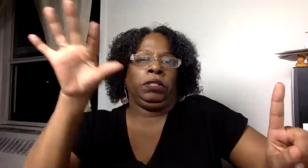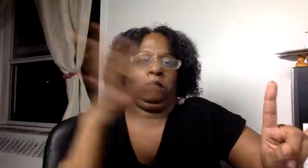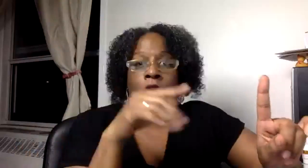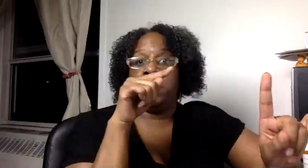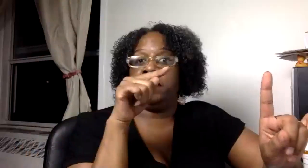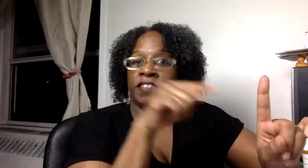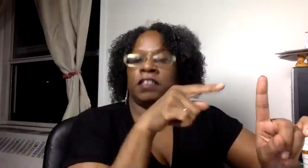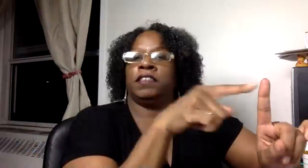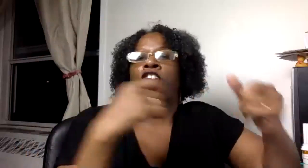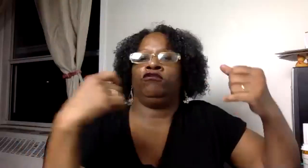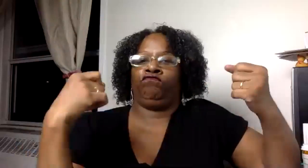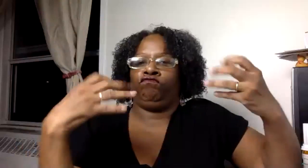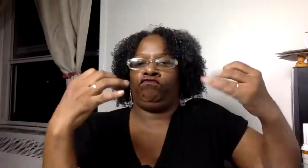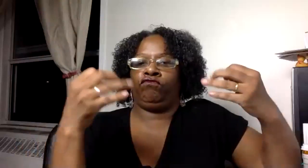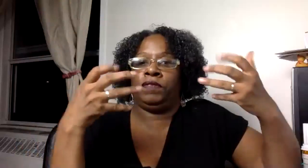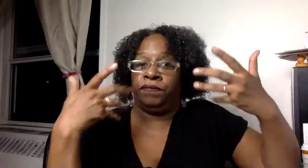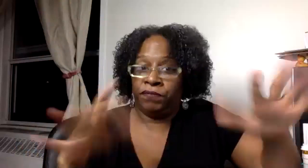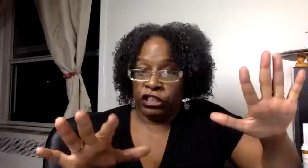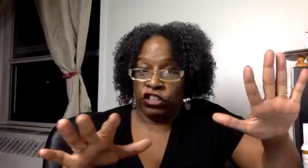over. Thank you.